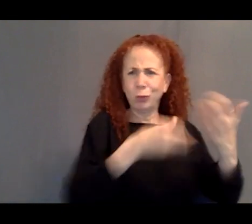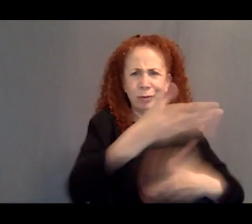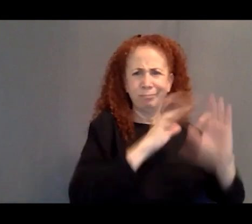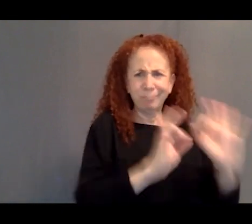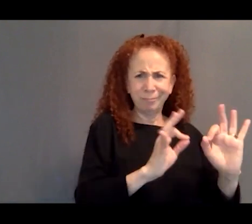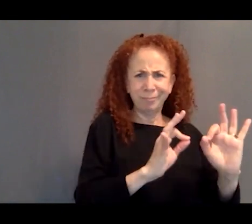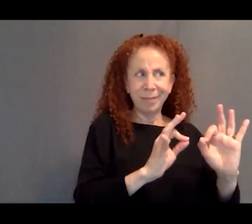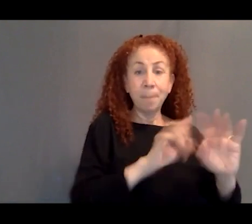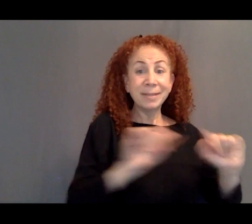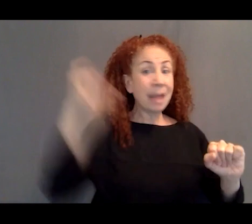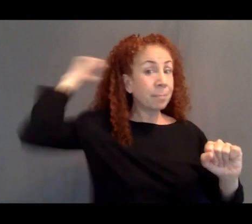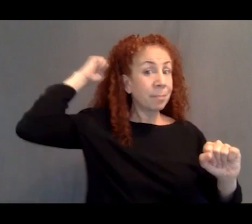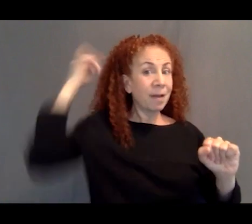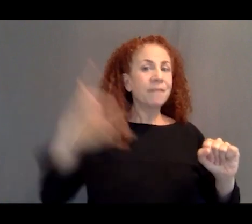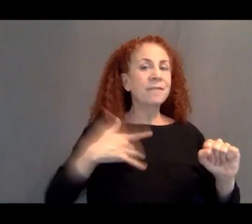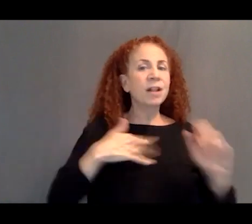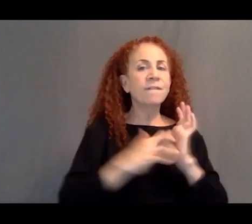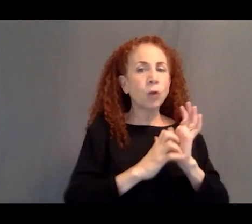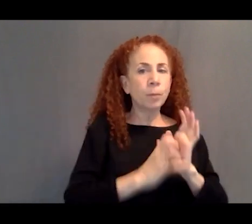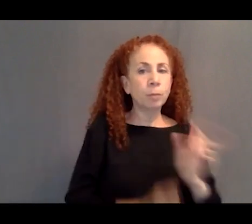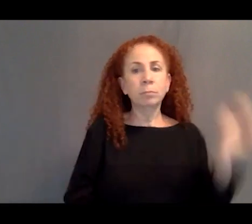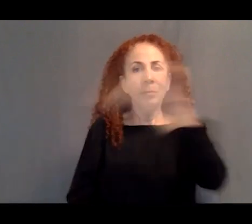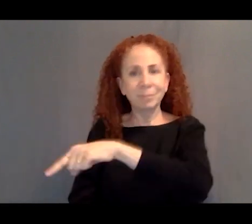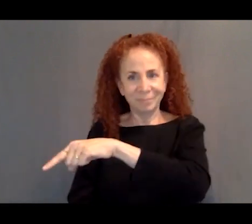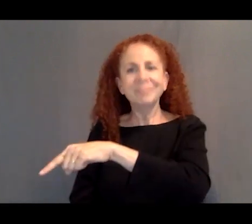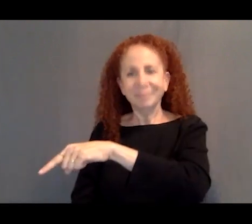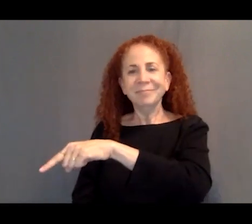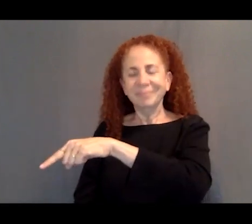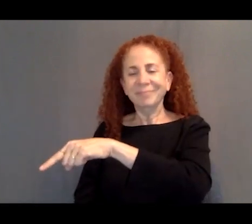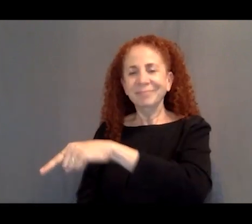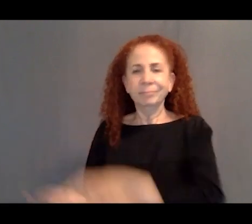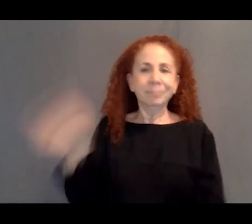also fully vulnerable in others, right? So